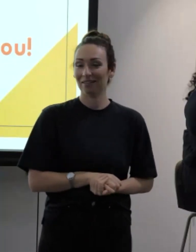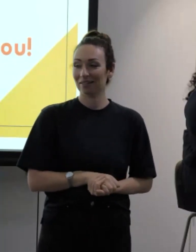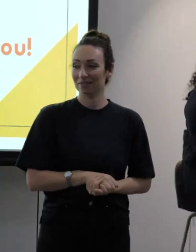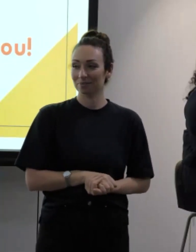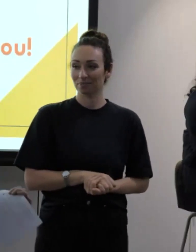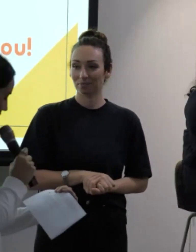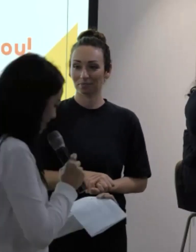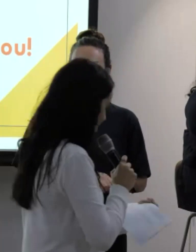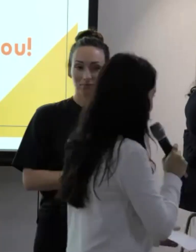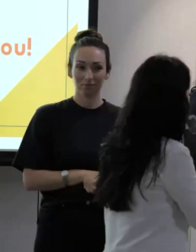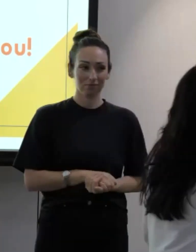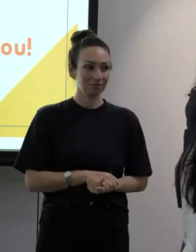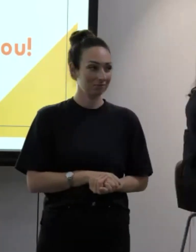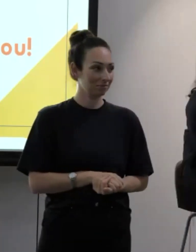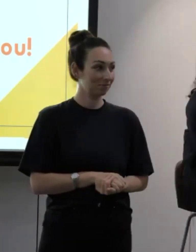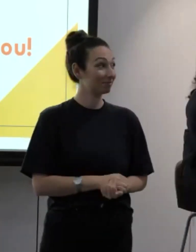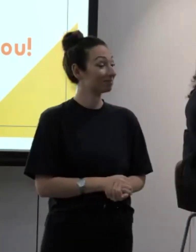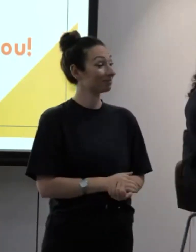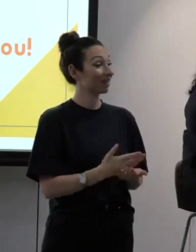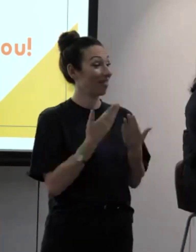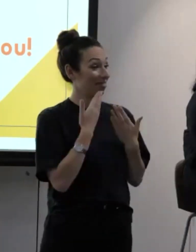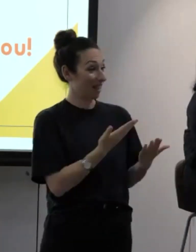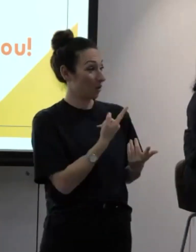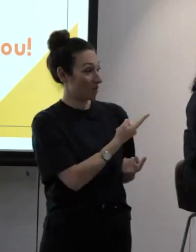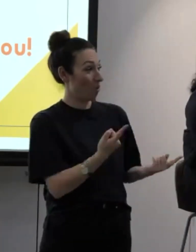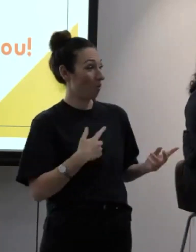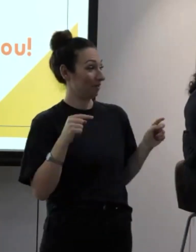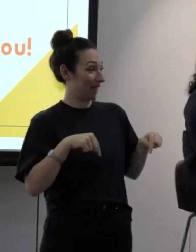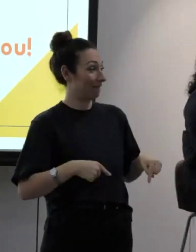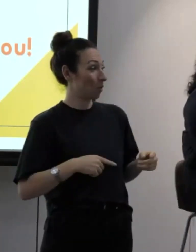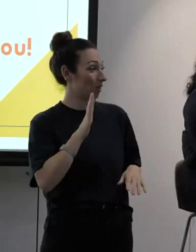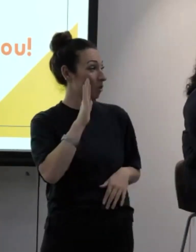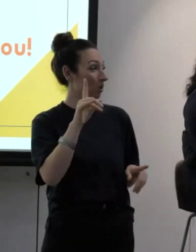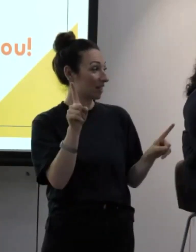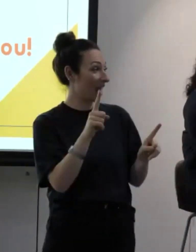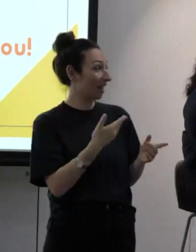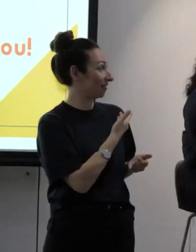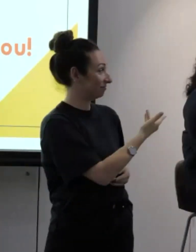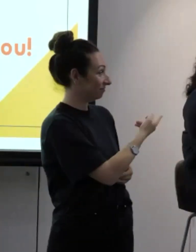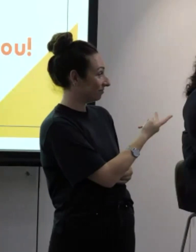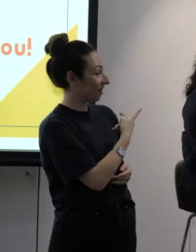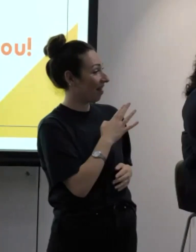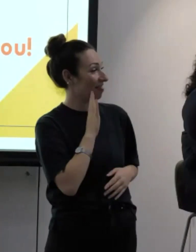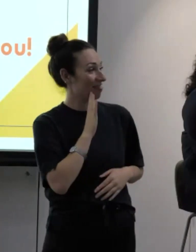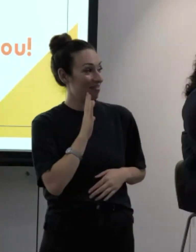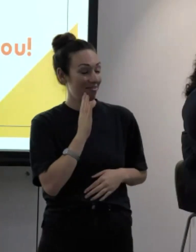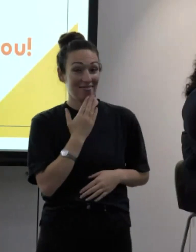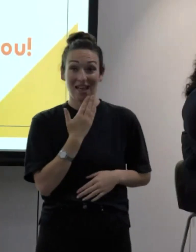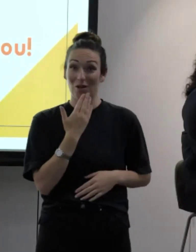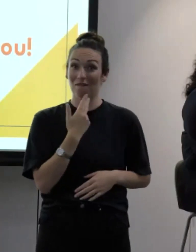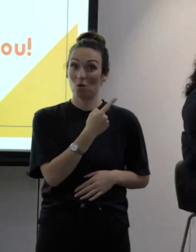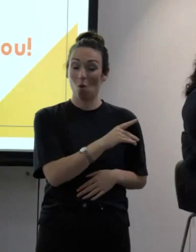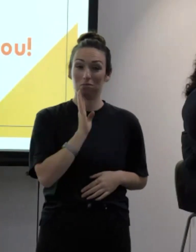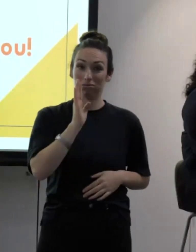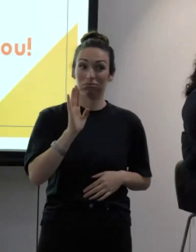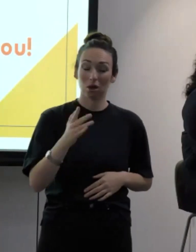So yes, thank you all for joining us for the talk today. And thank you so much for your talk. It was very insightful, and it's always